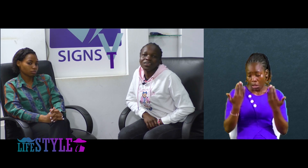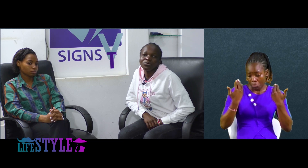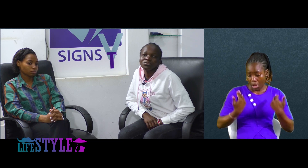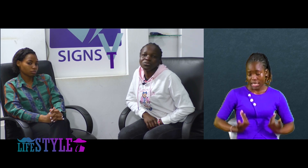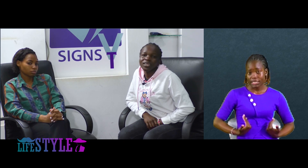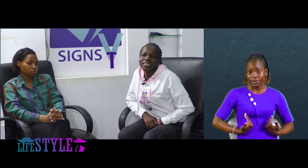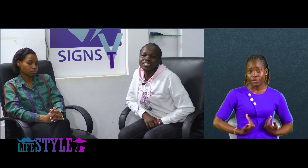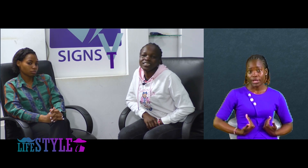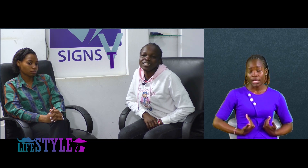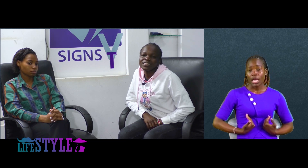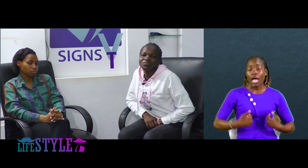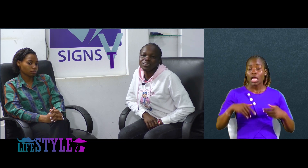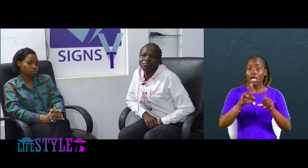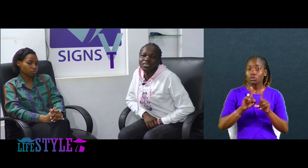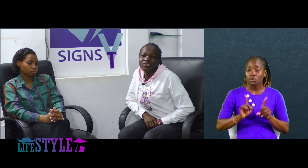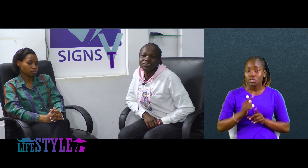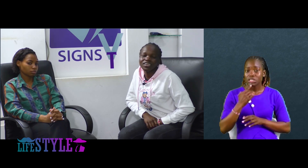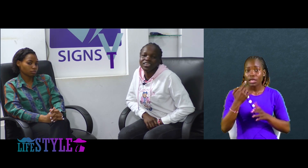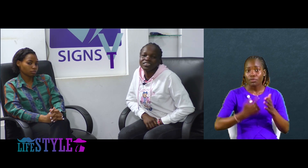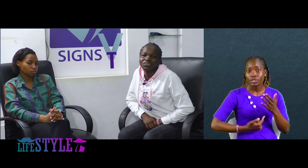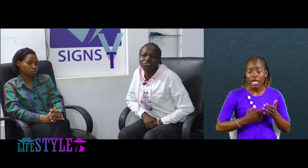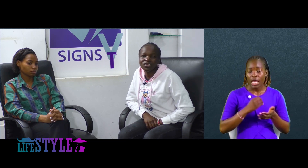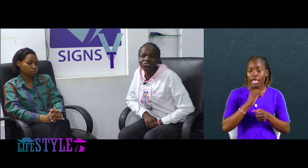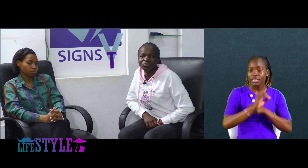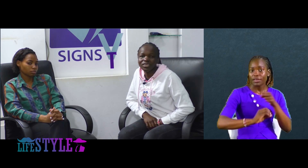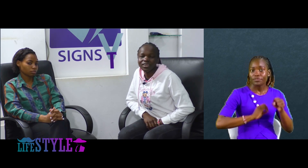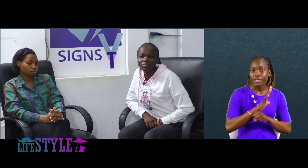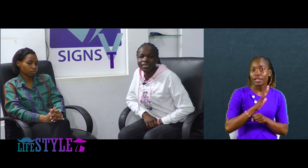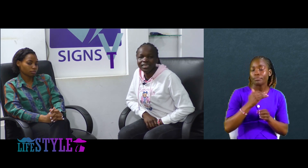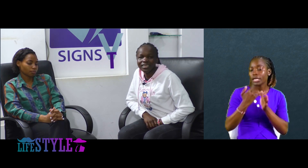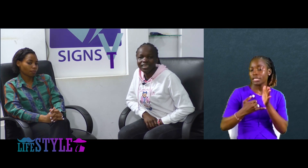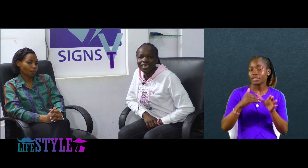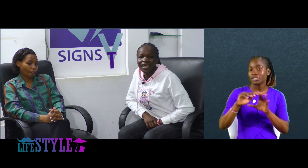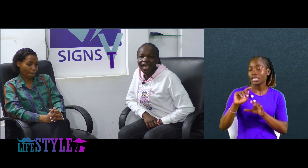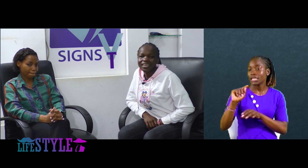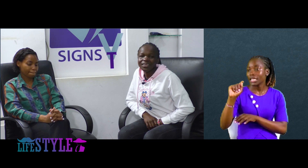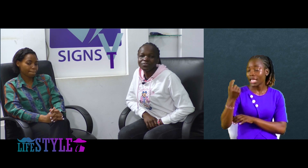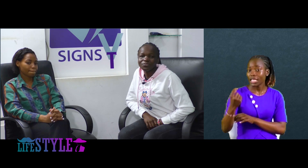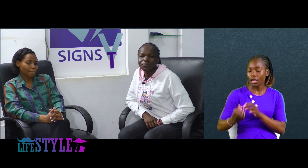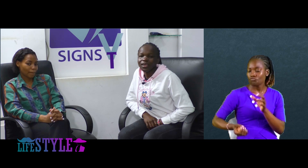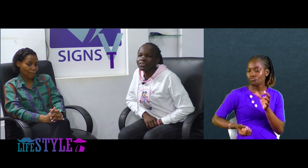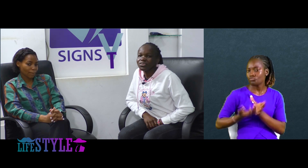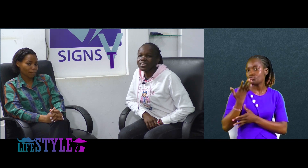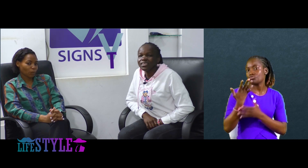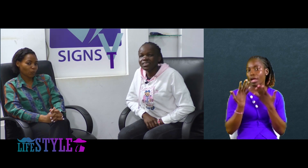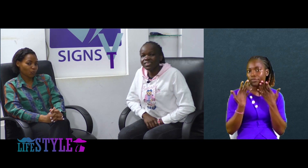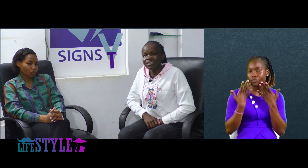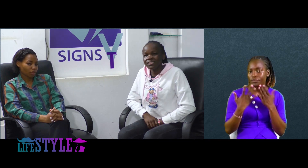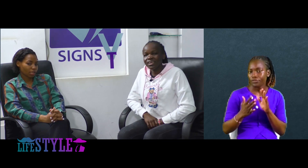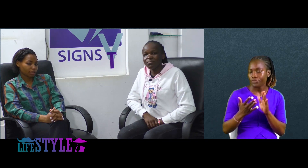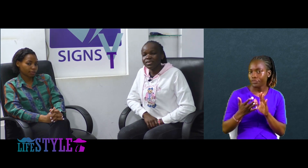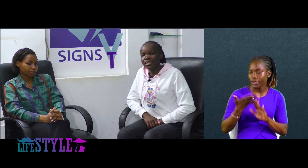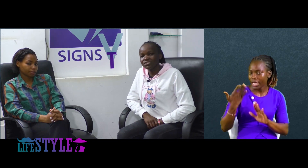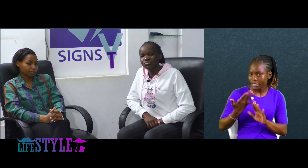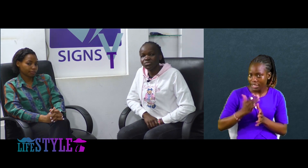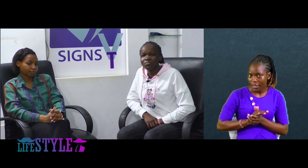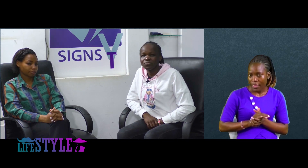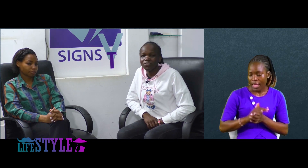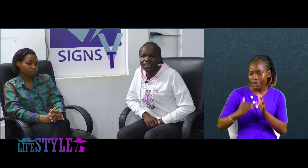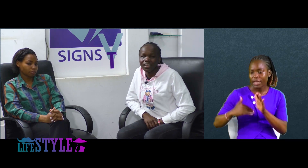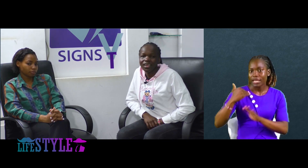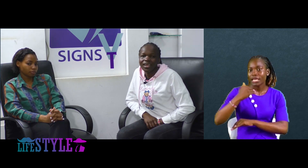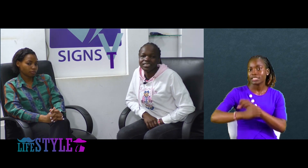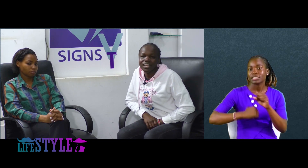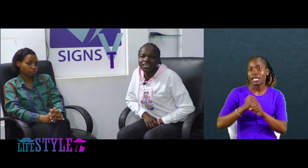I can also attest that the film industry in Kenya is actually growing rapidly, and actually in the coming years we